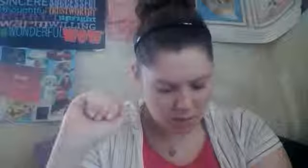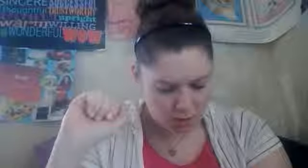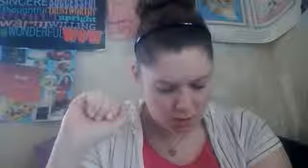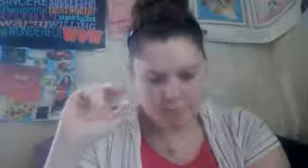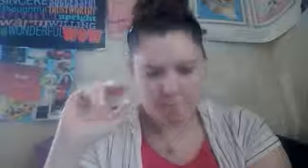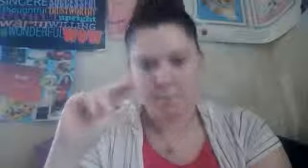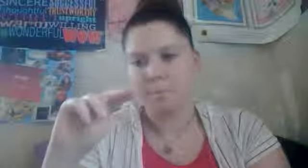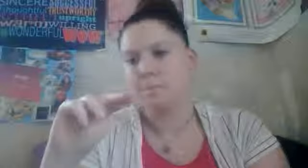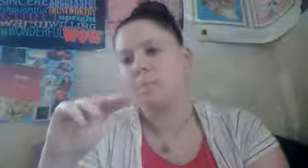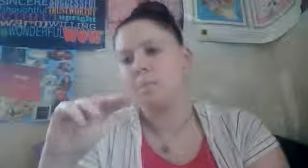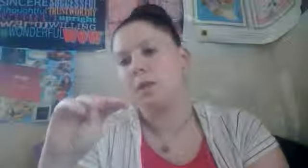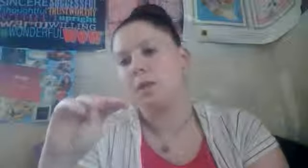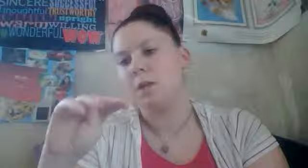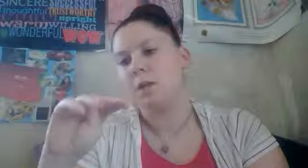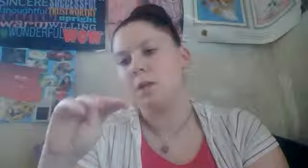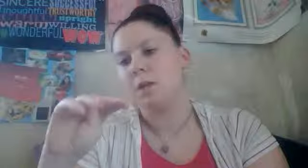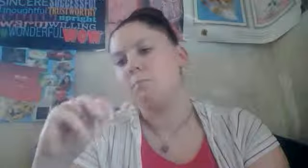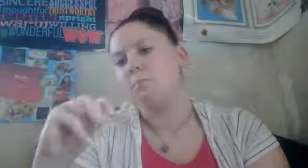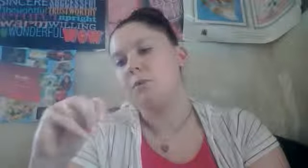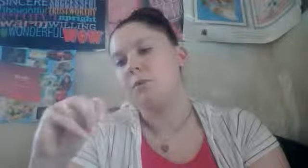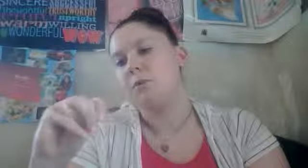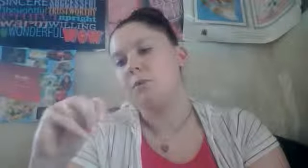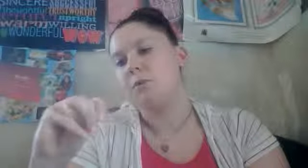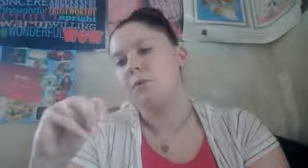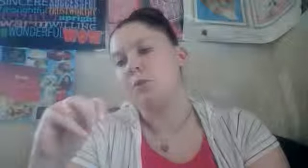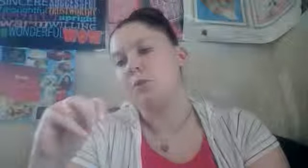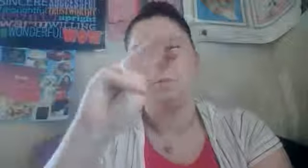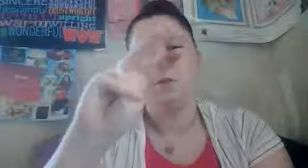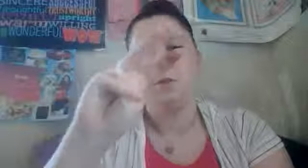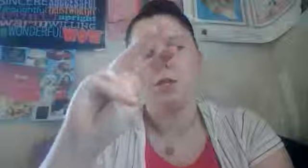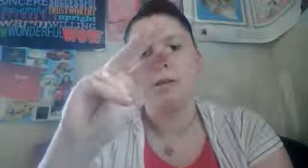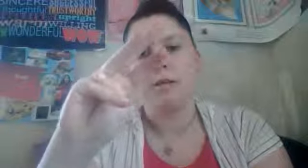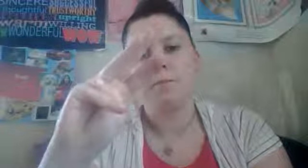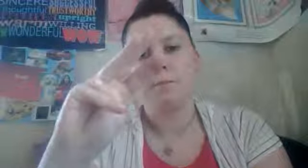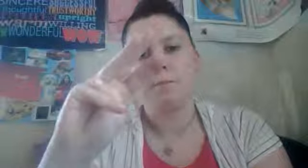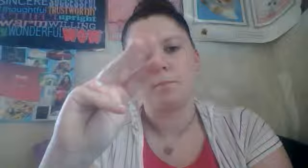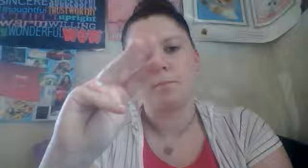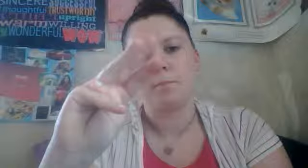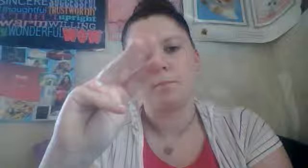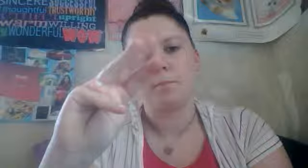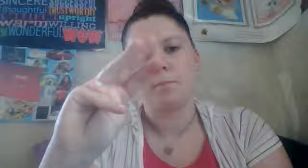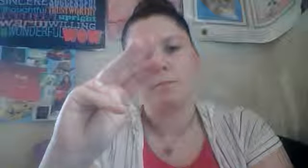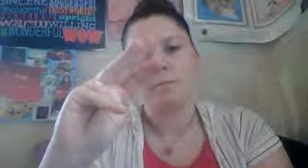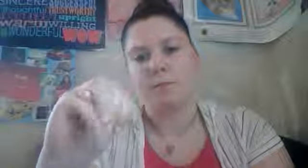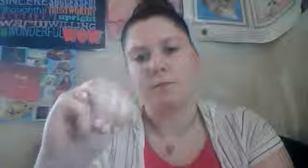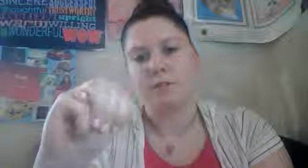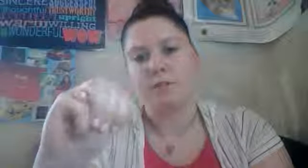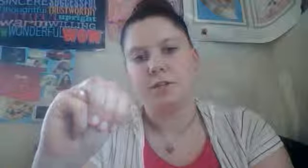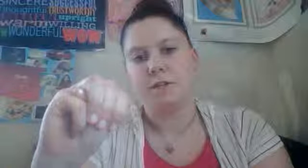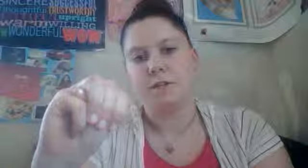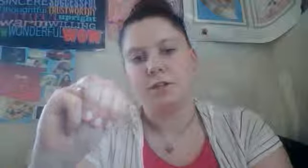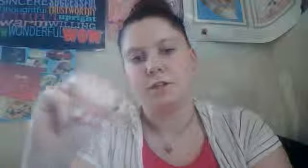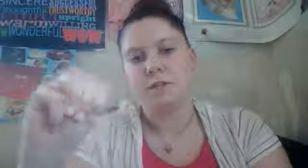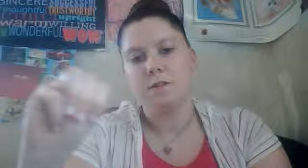M. You want to bring your thumb to your pinky and then put the rest of your fingers over.